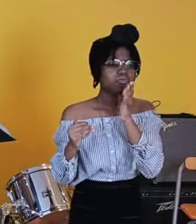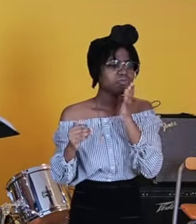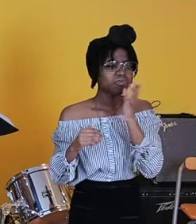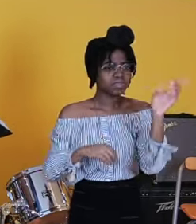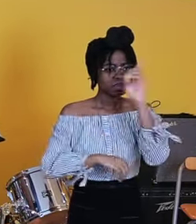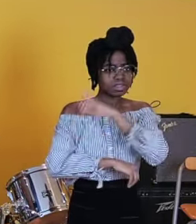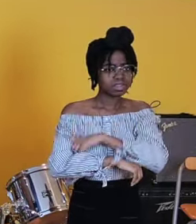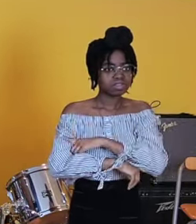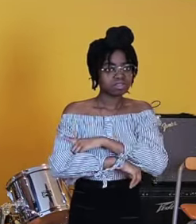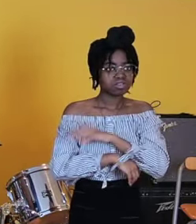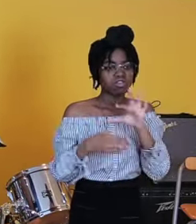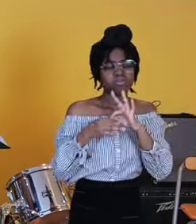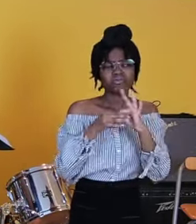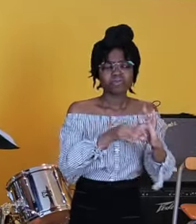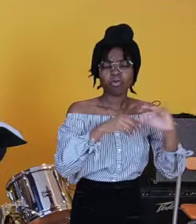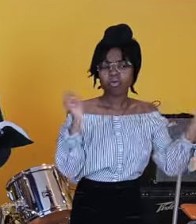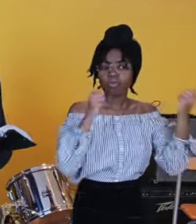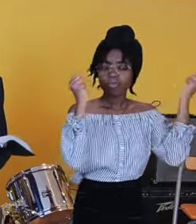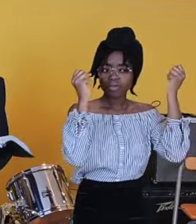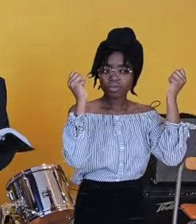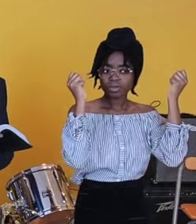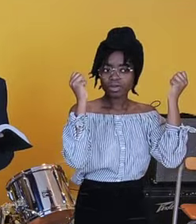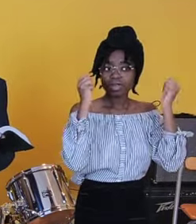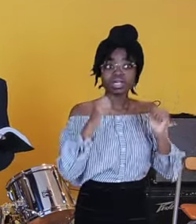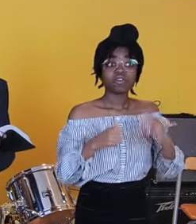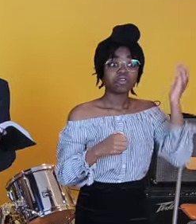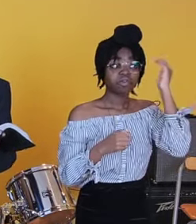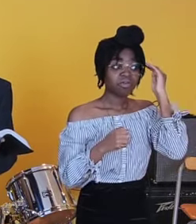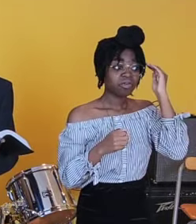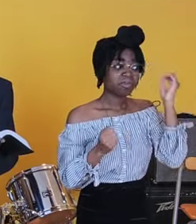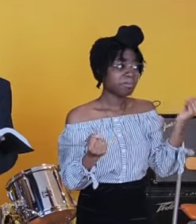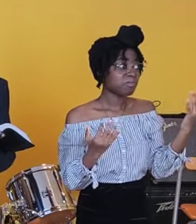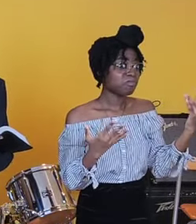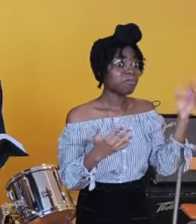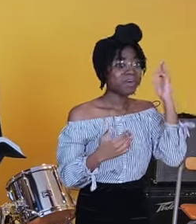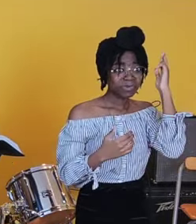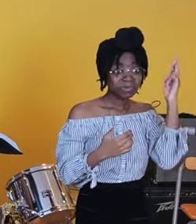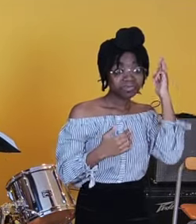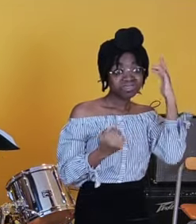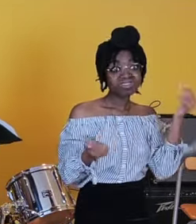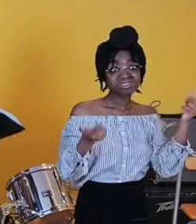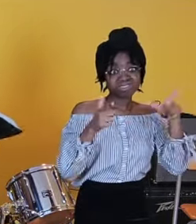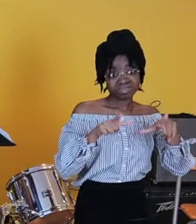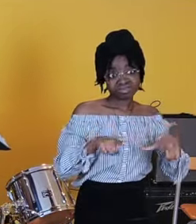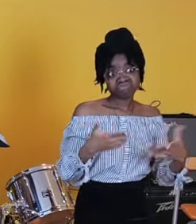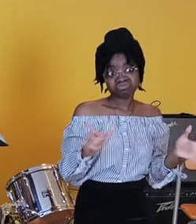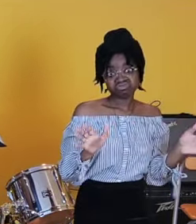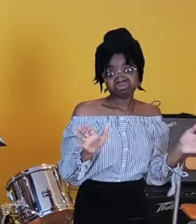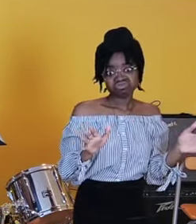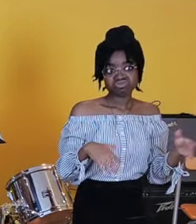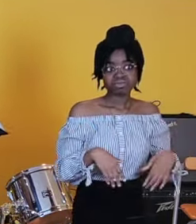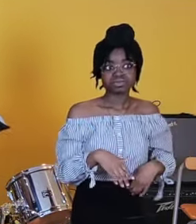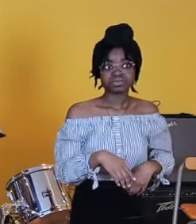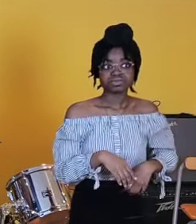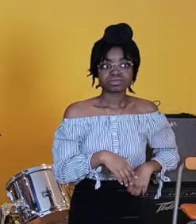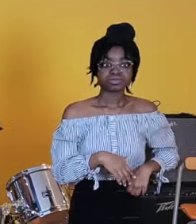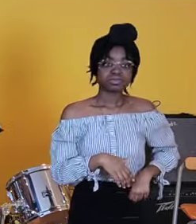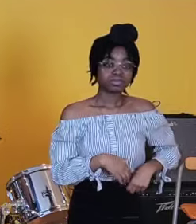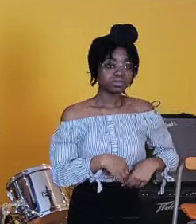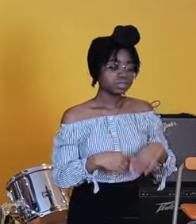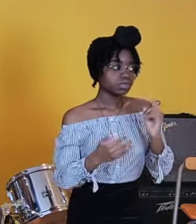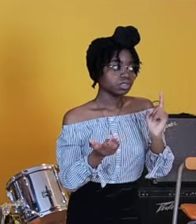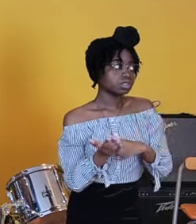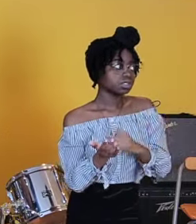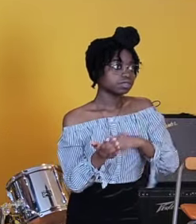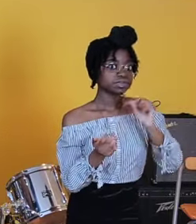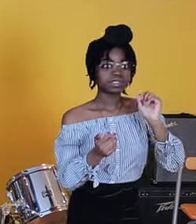of celebration. And we know that there are so many reasons why it is so. Sometimes it seems as if the